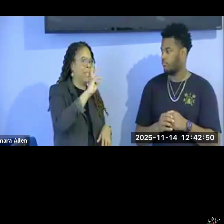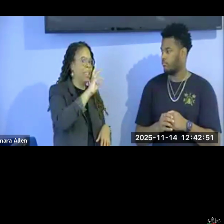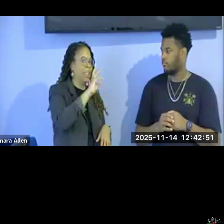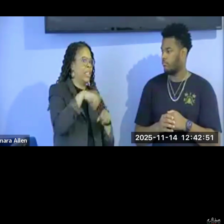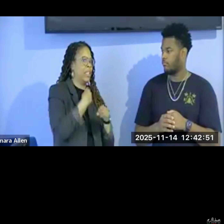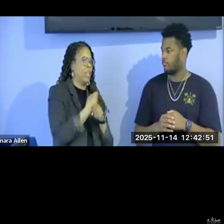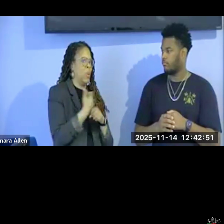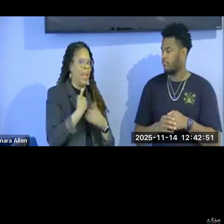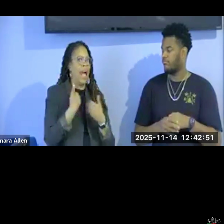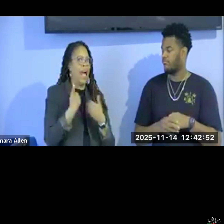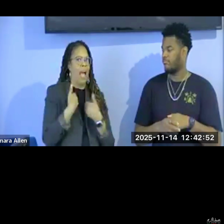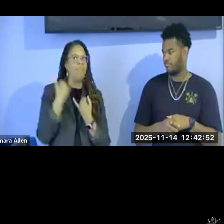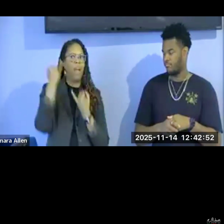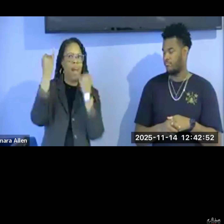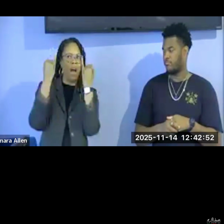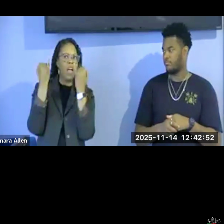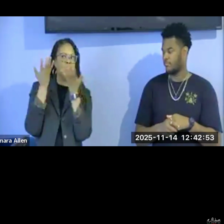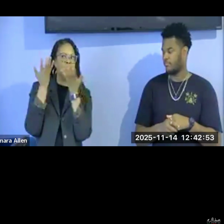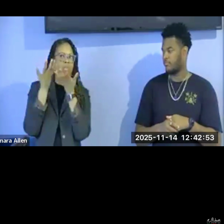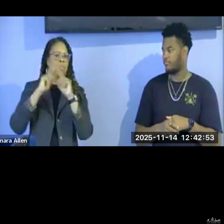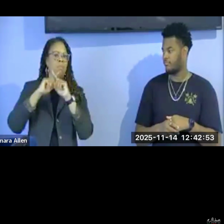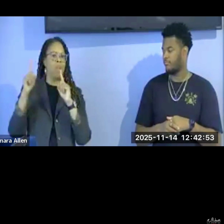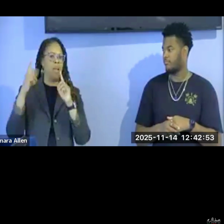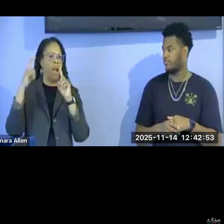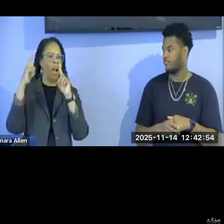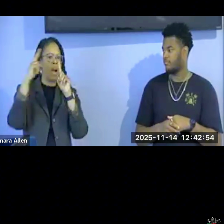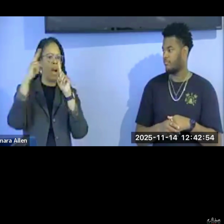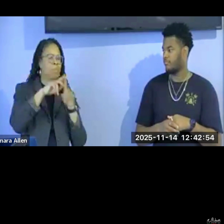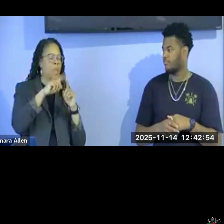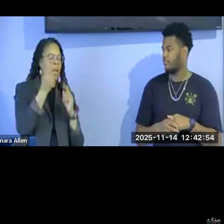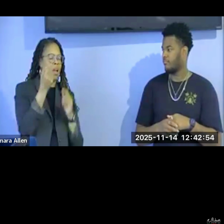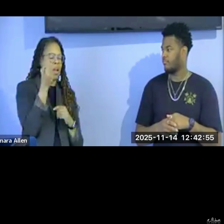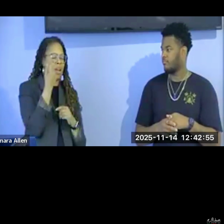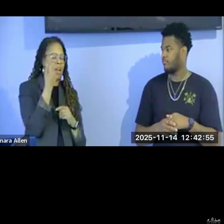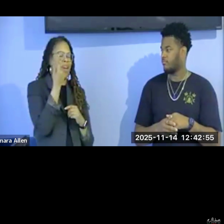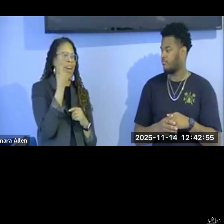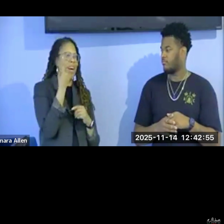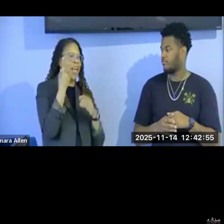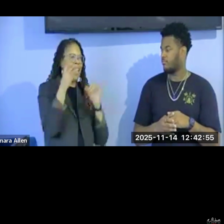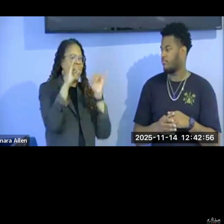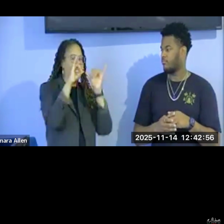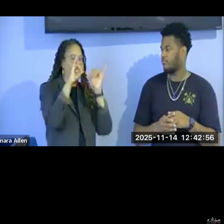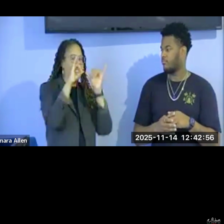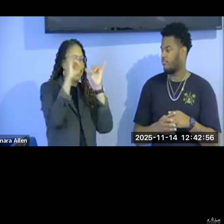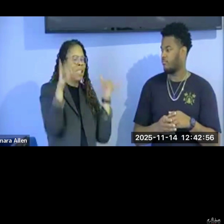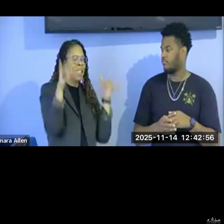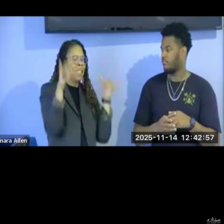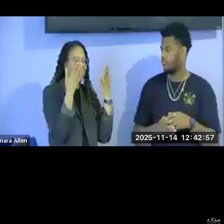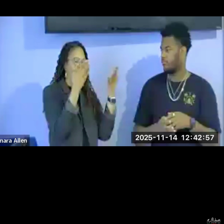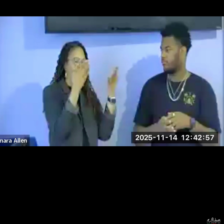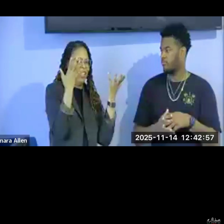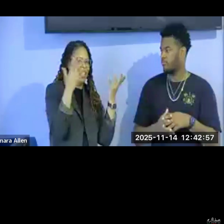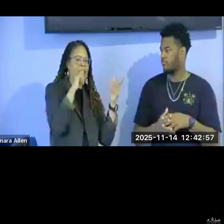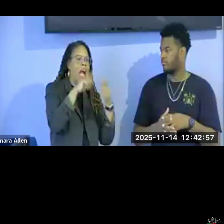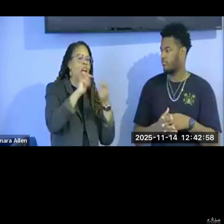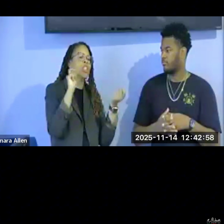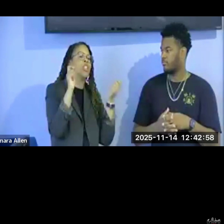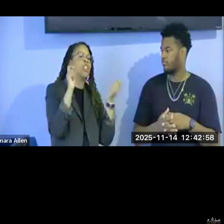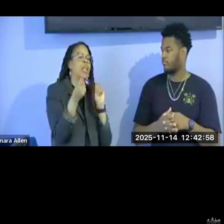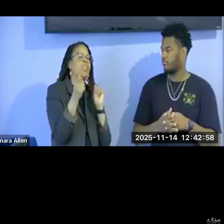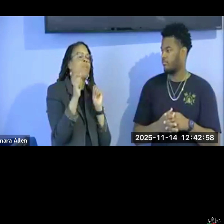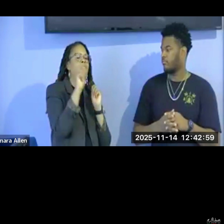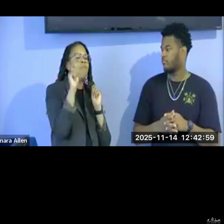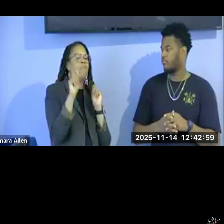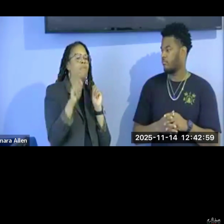We see that for 60 years, Black deaf students have remained feeling devalued through their